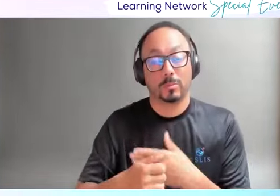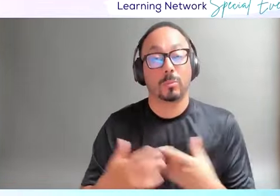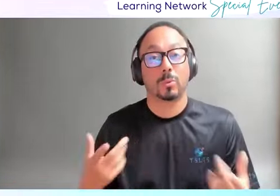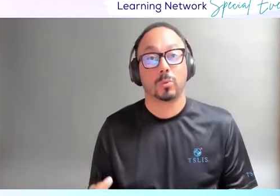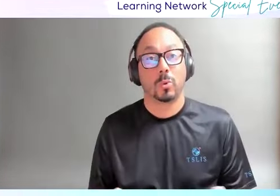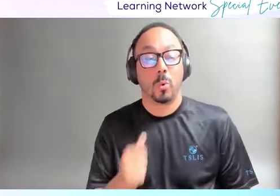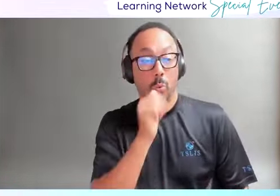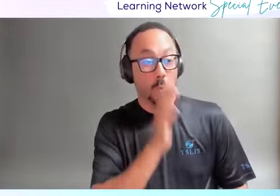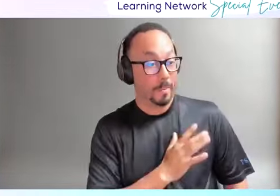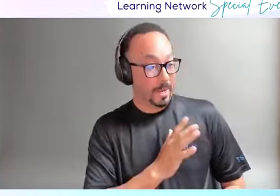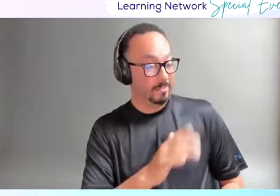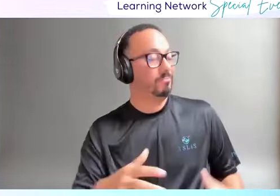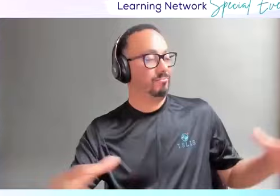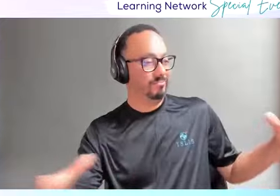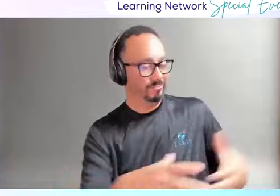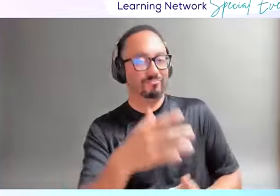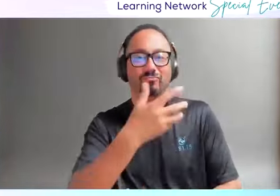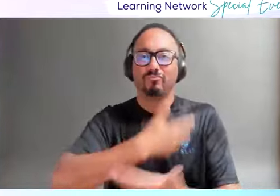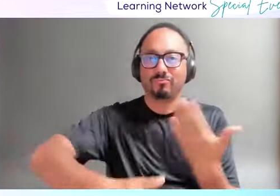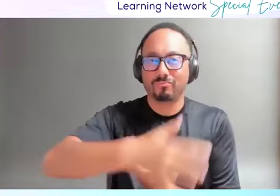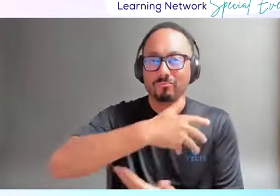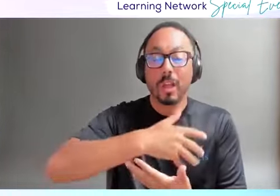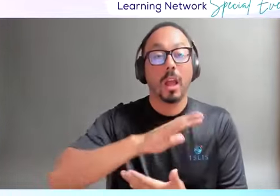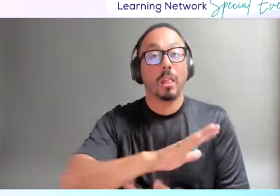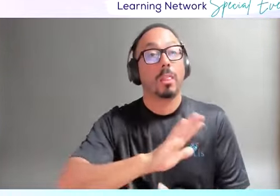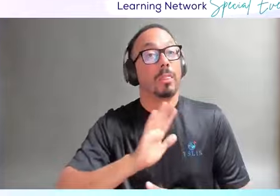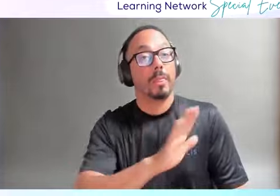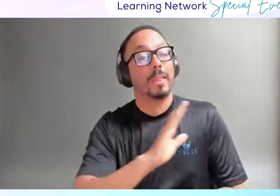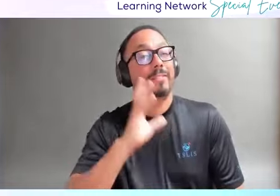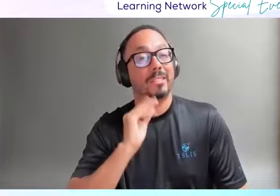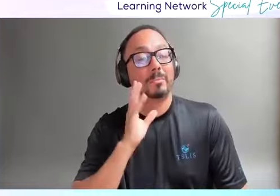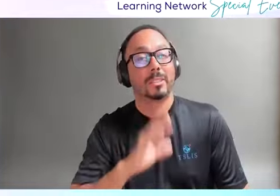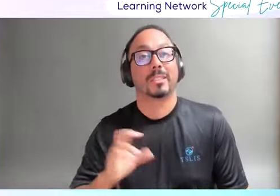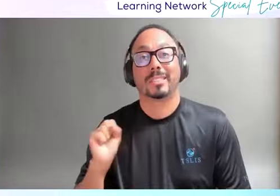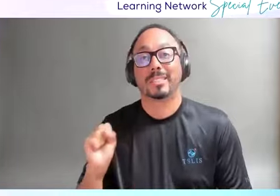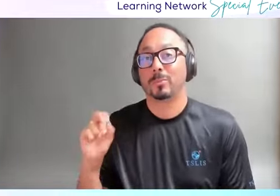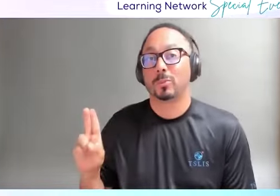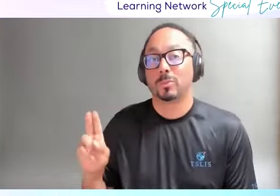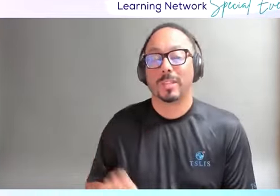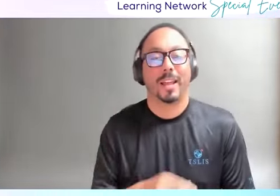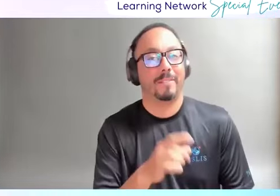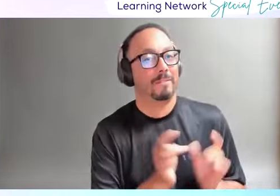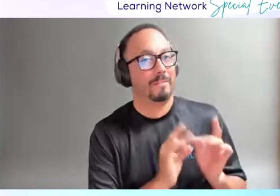experienced both substance use and violence and creating a